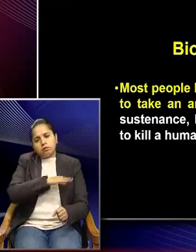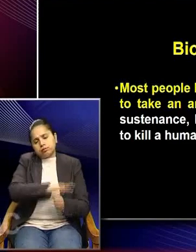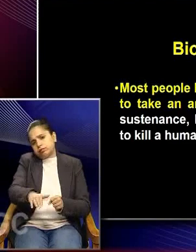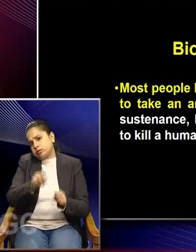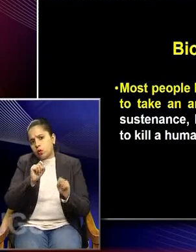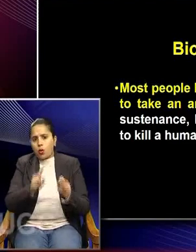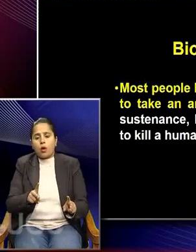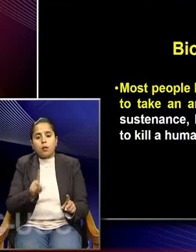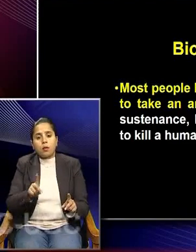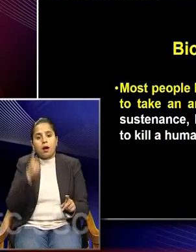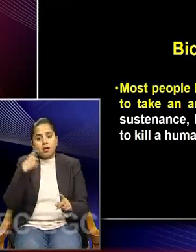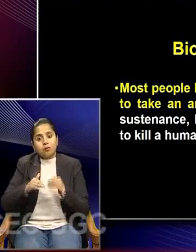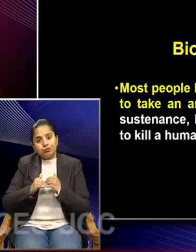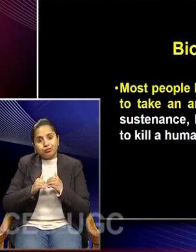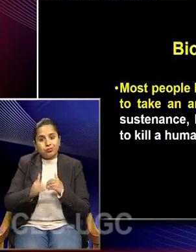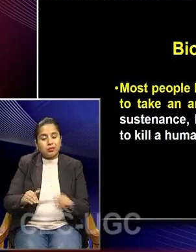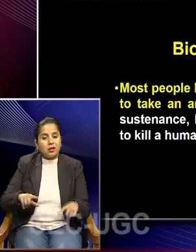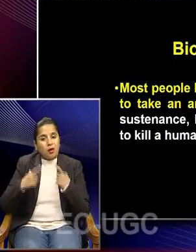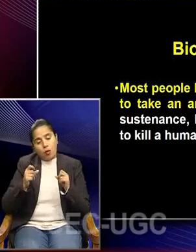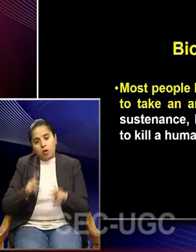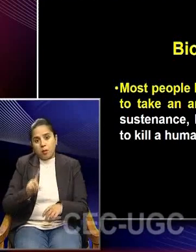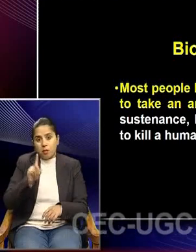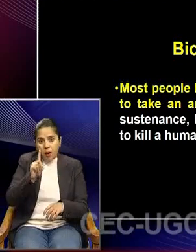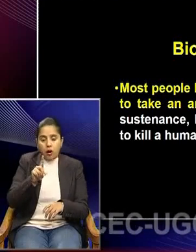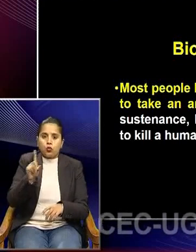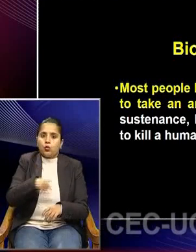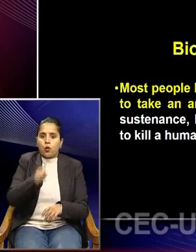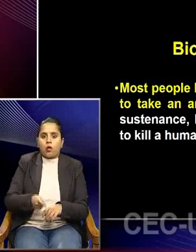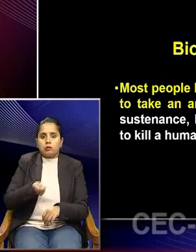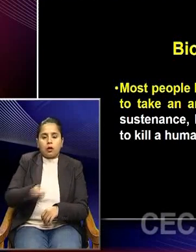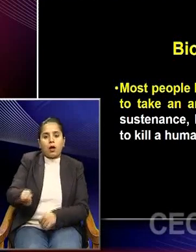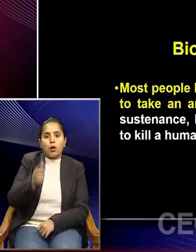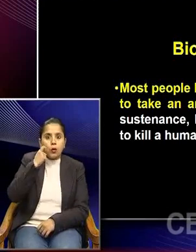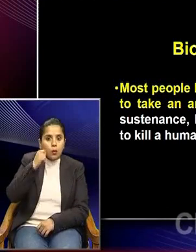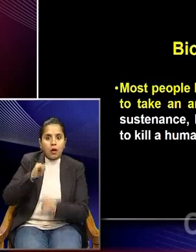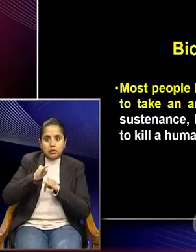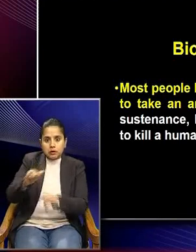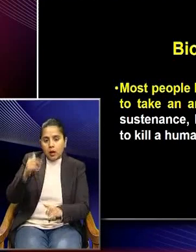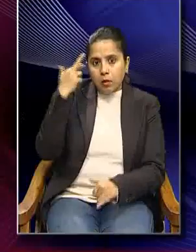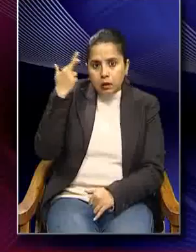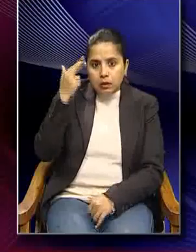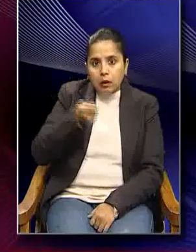provide sustenance, but it would be wrong to kill a human for the same reason.